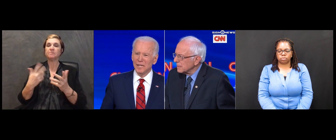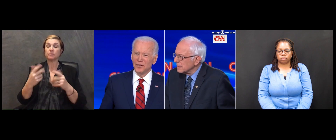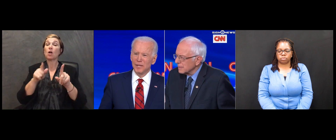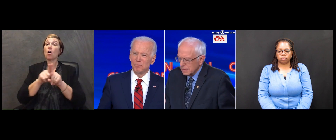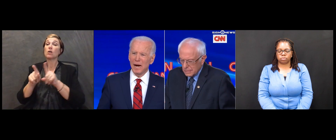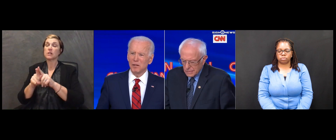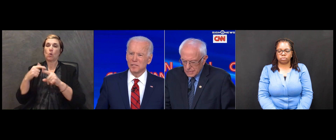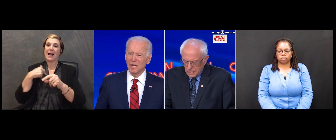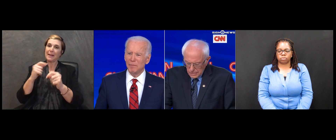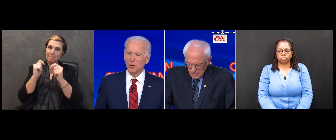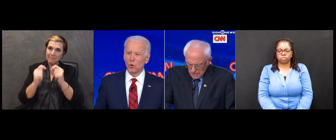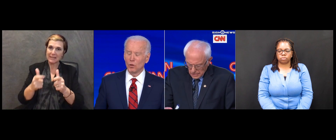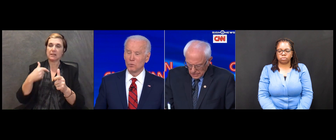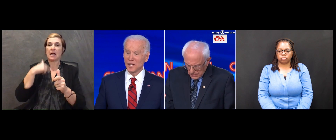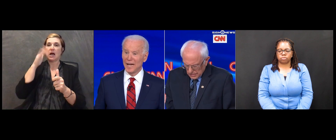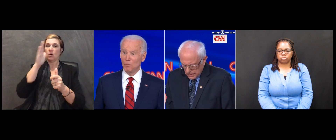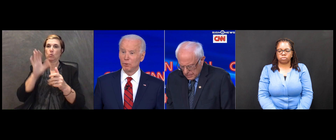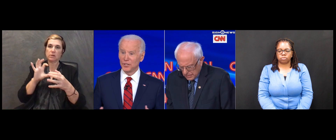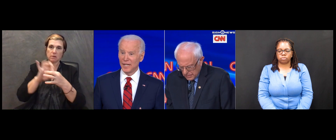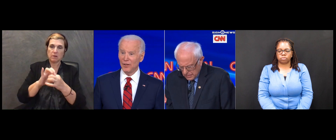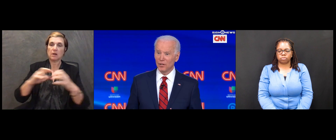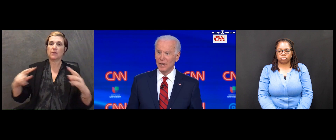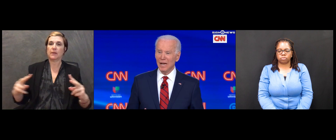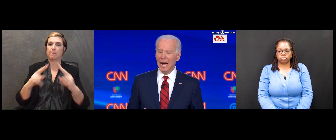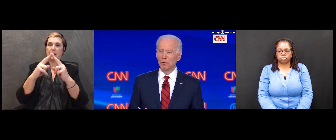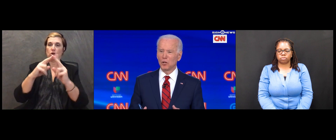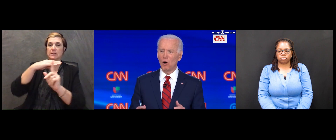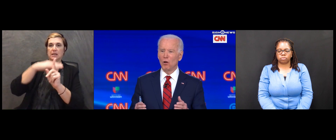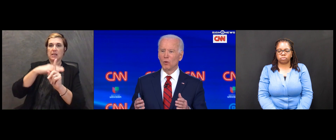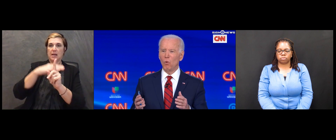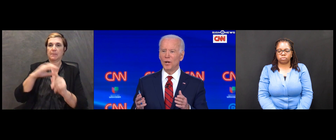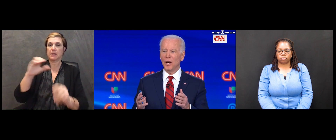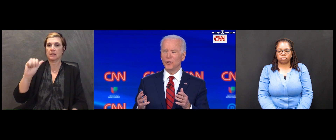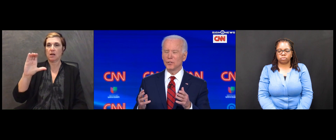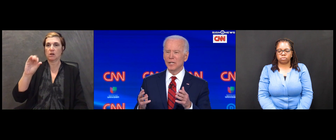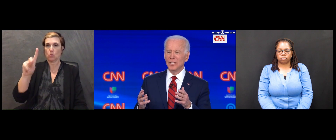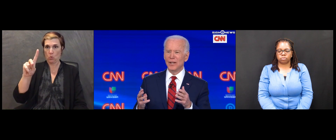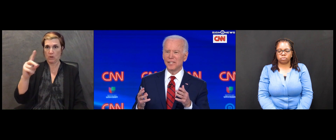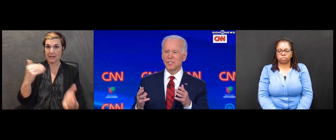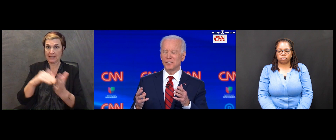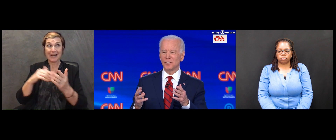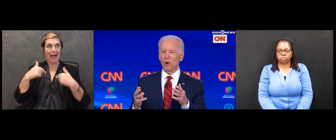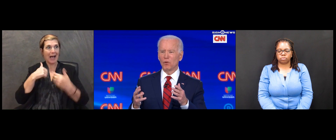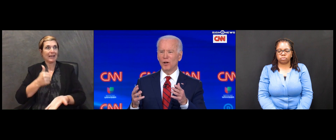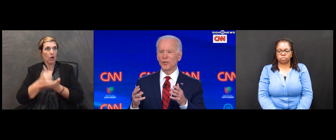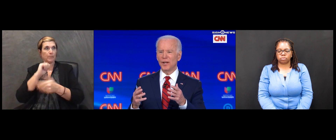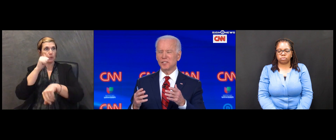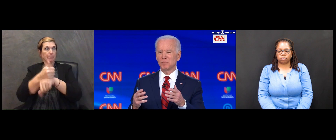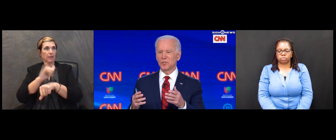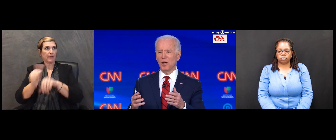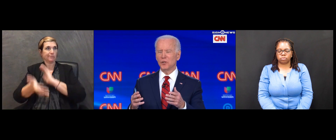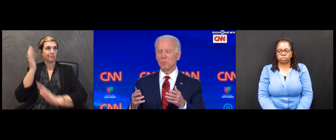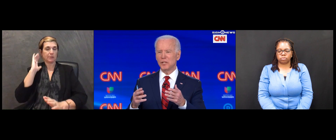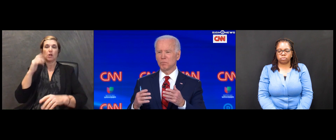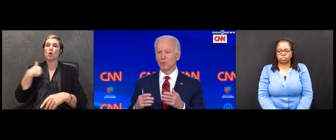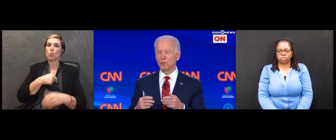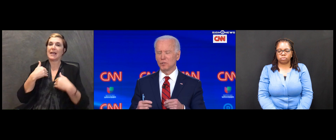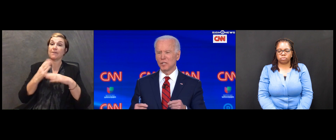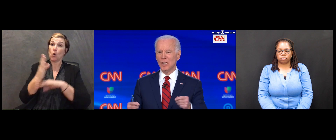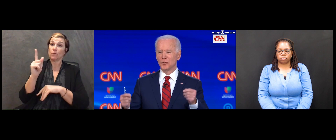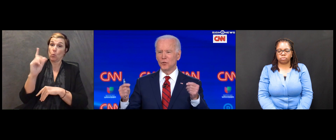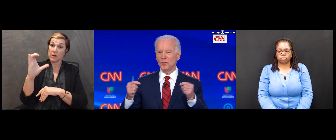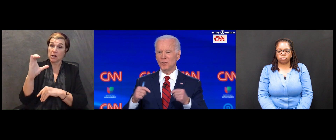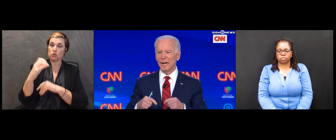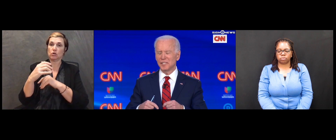rejoin the Paris Climate Accord, which I helped put together. I would call the 100 nations, over 100 nations, but the 100 major